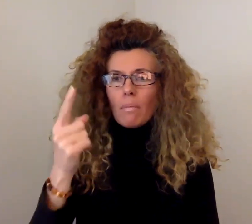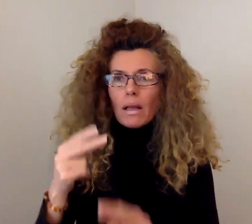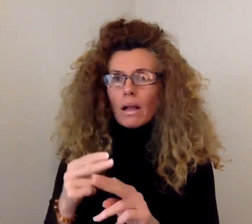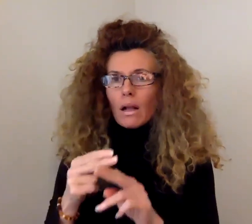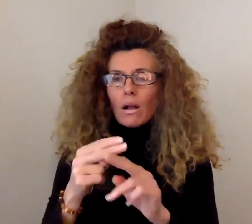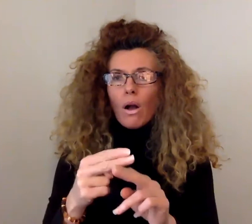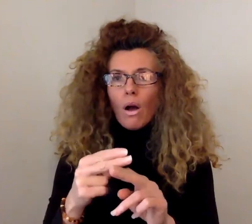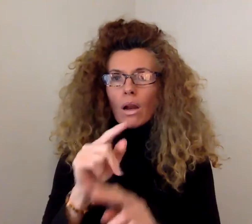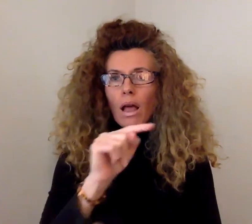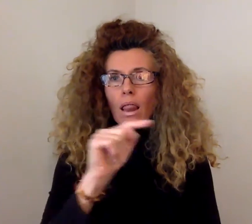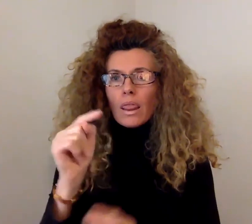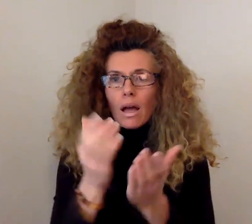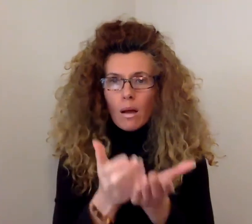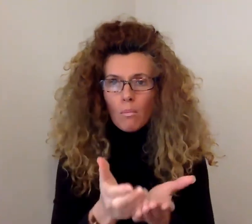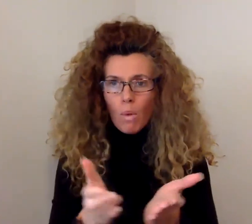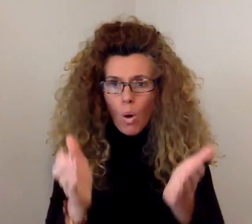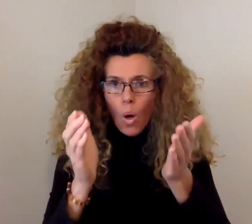Thank you.